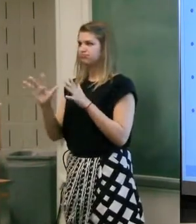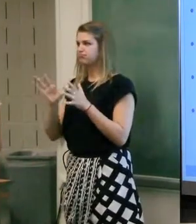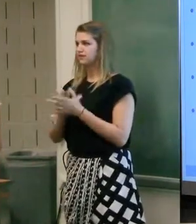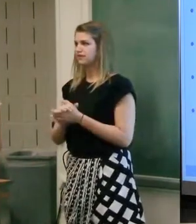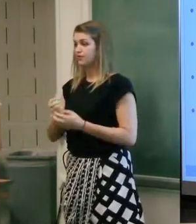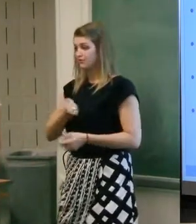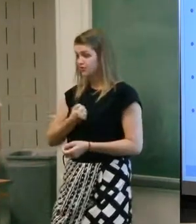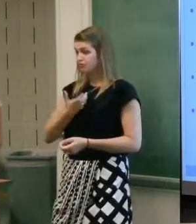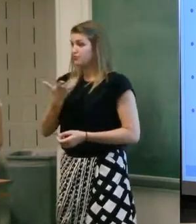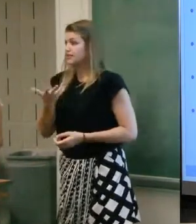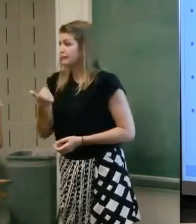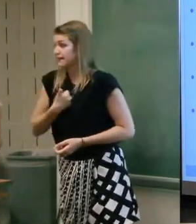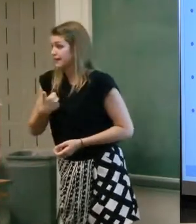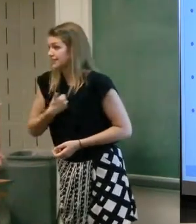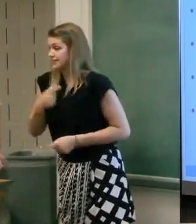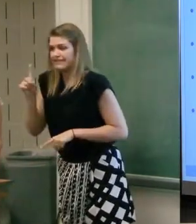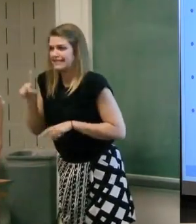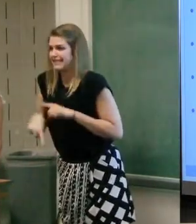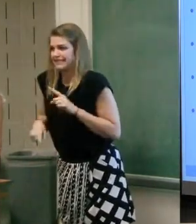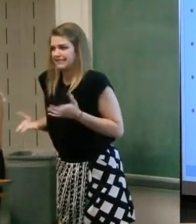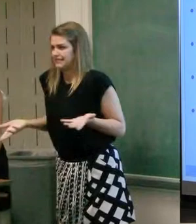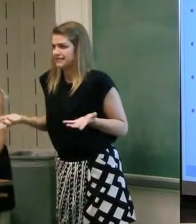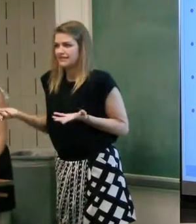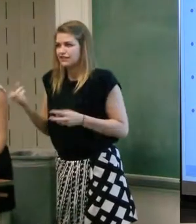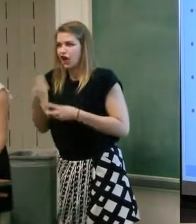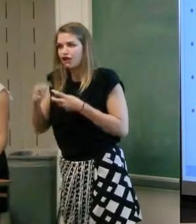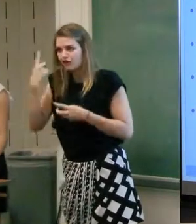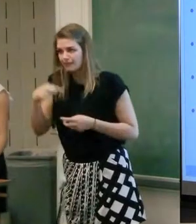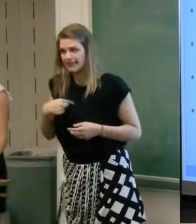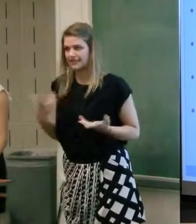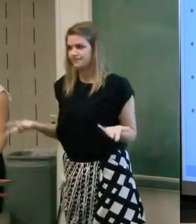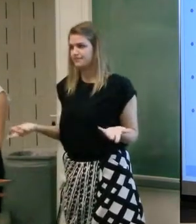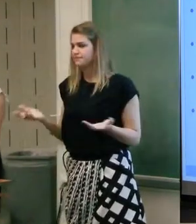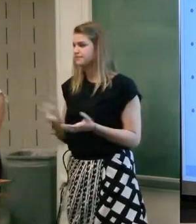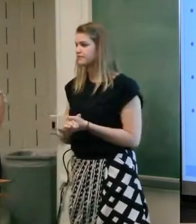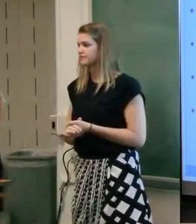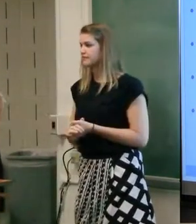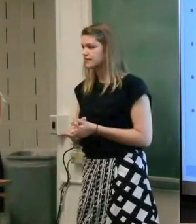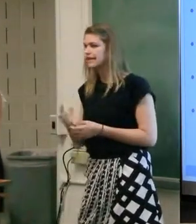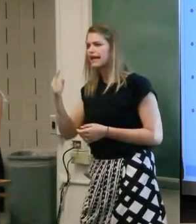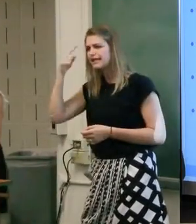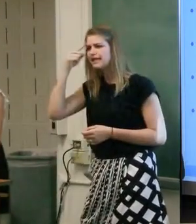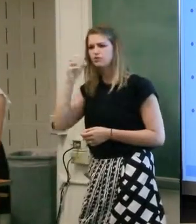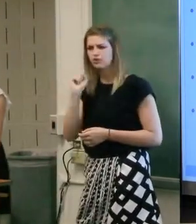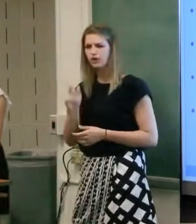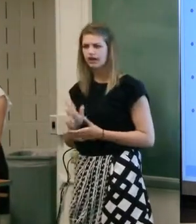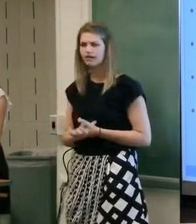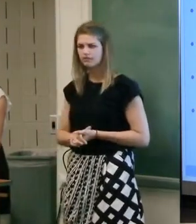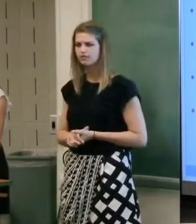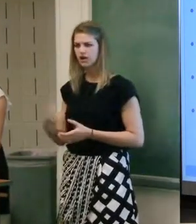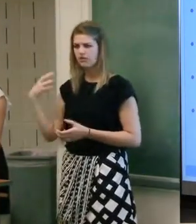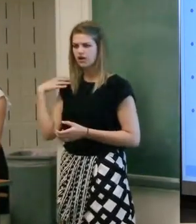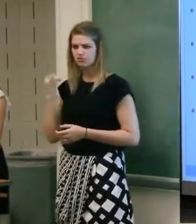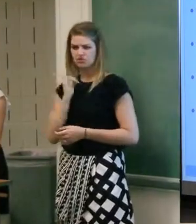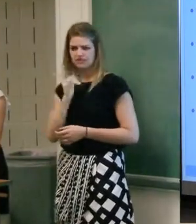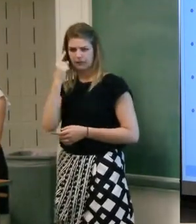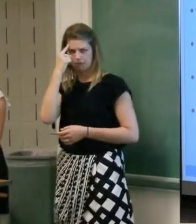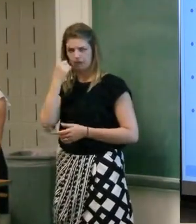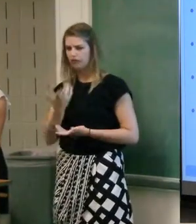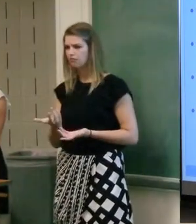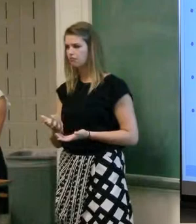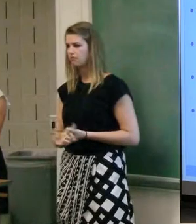I express myself, I can't really express myself. It's hard for me. But I thought I did a good job. My mentor thought I did a good job.